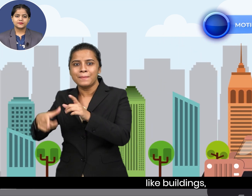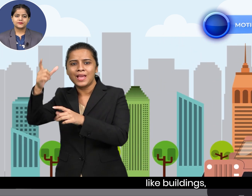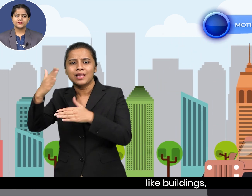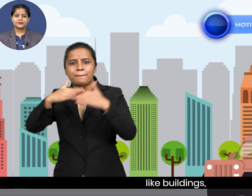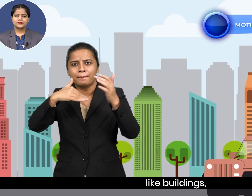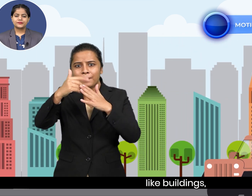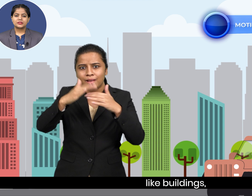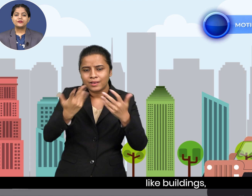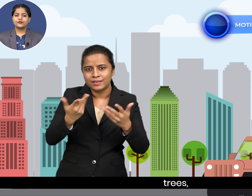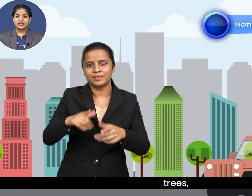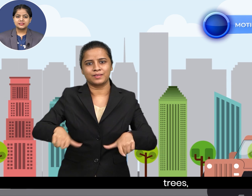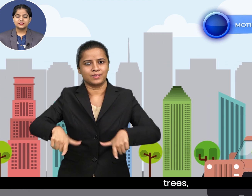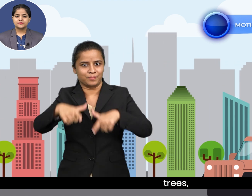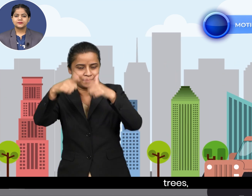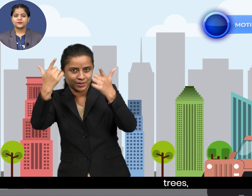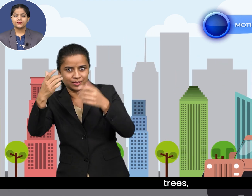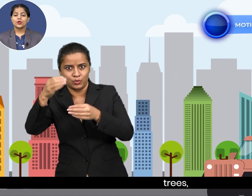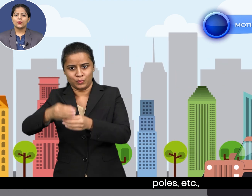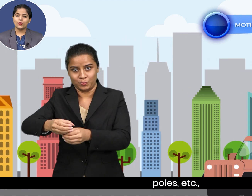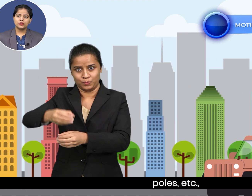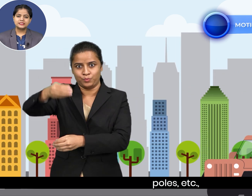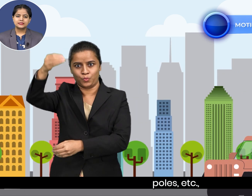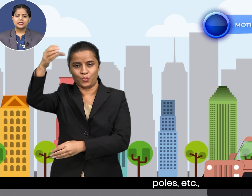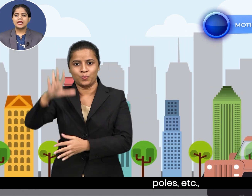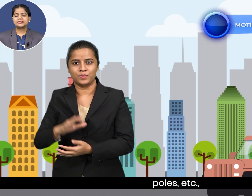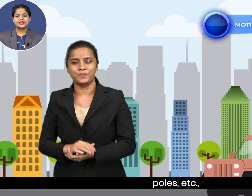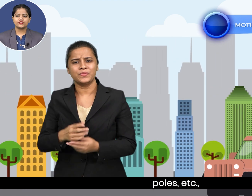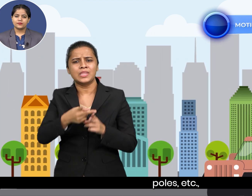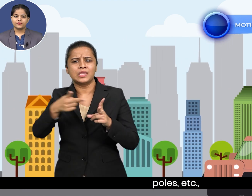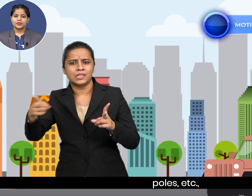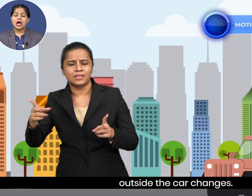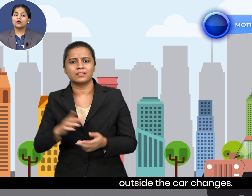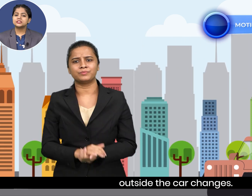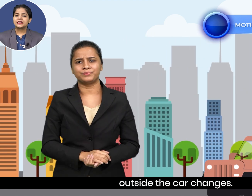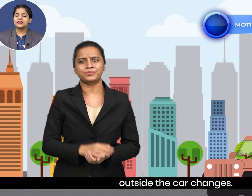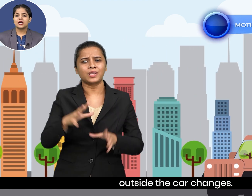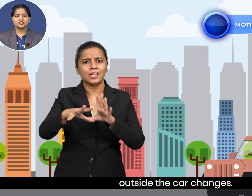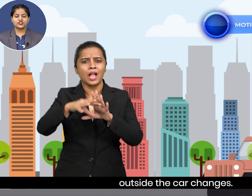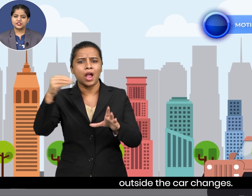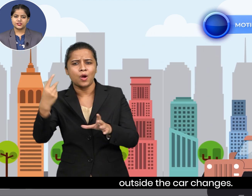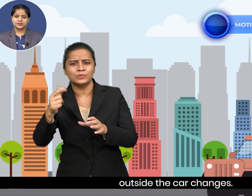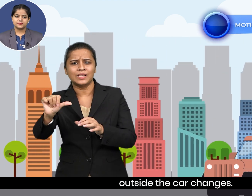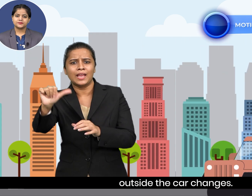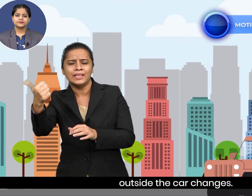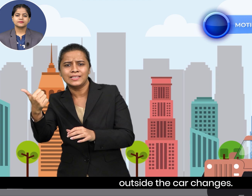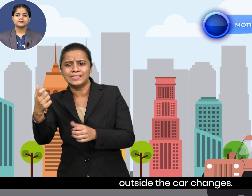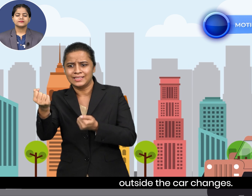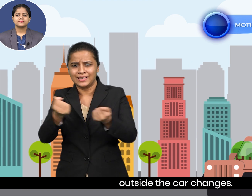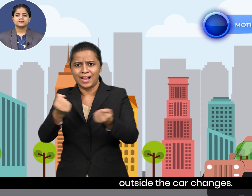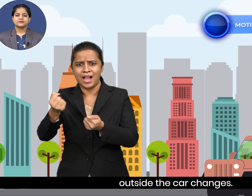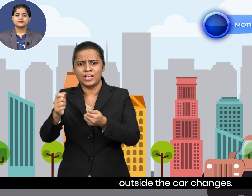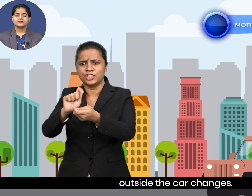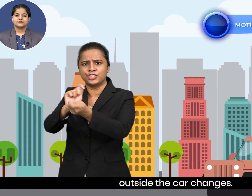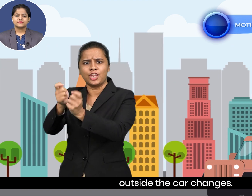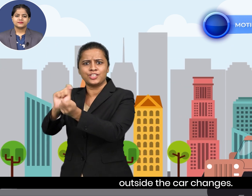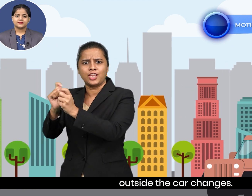buildings, trees, poles, etc. outside the car changes.